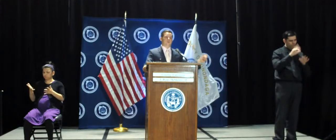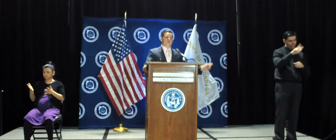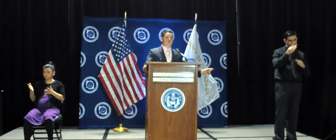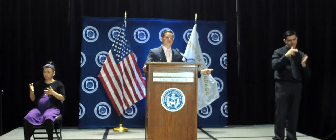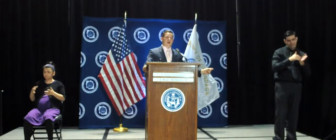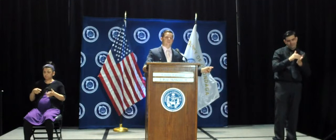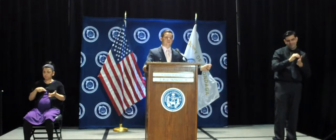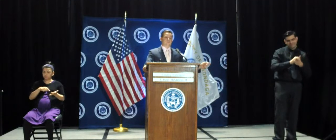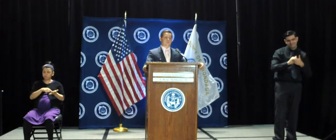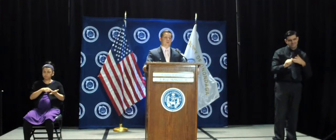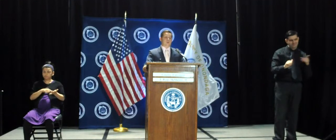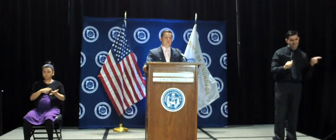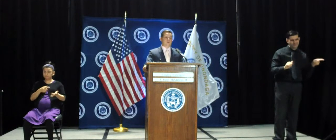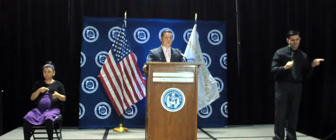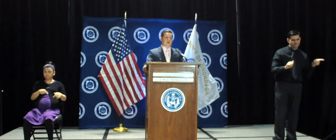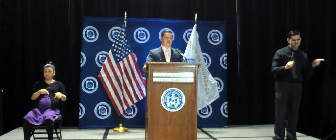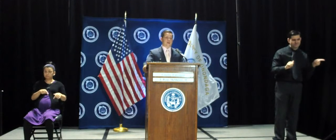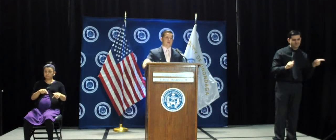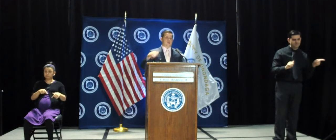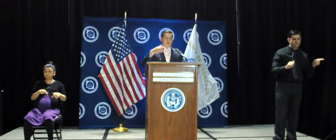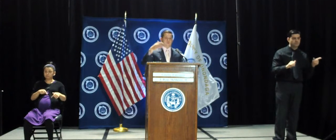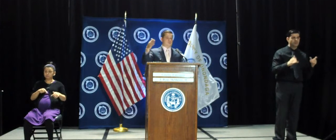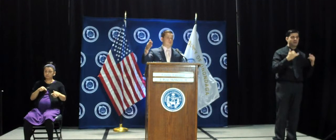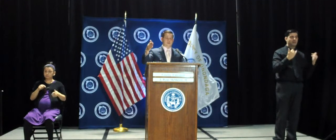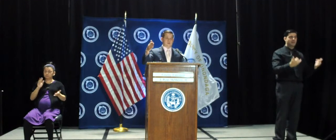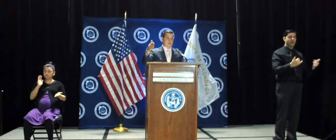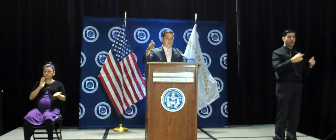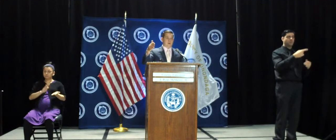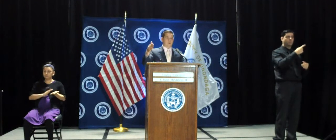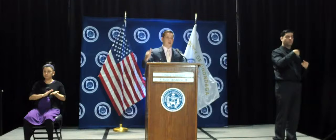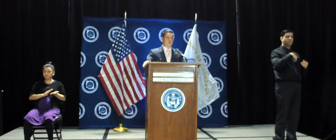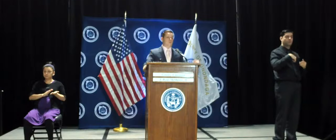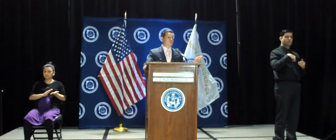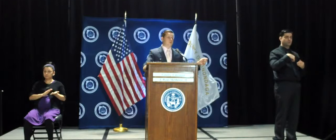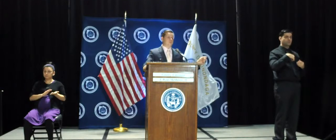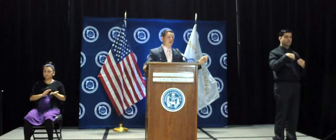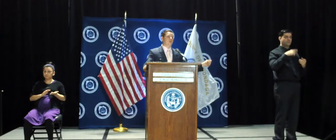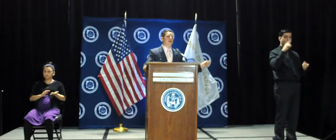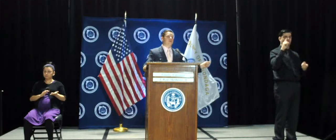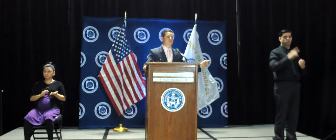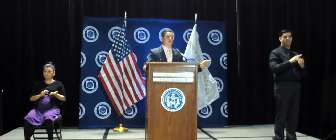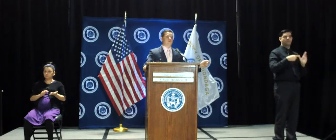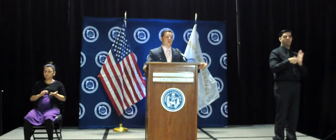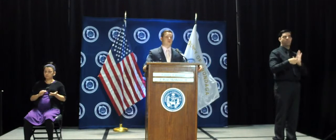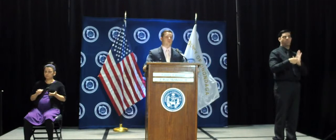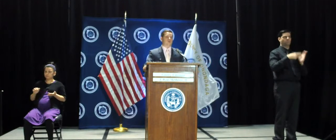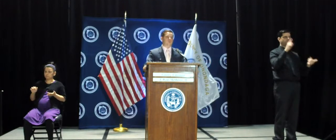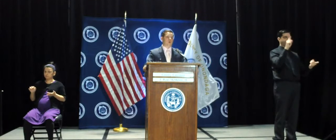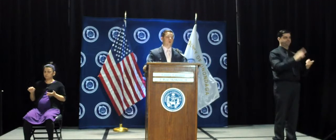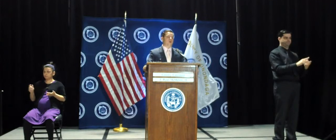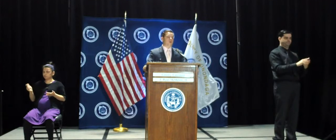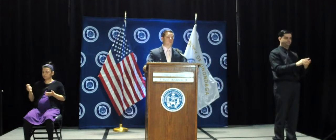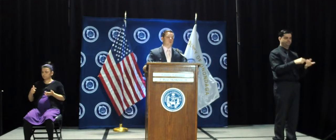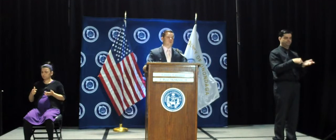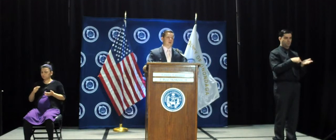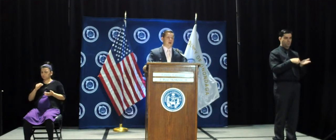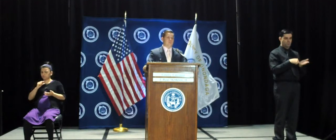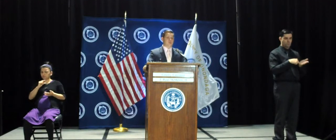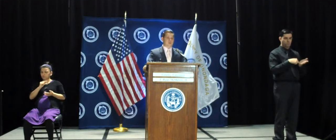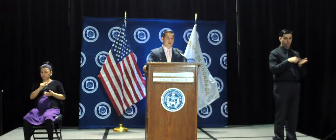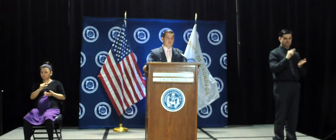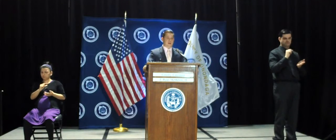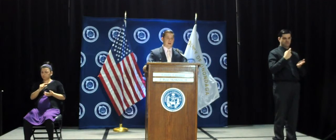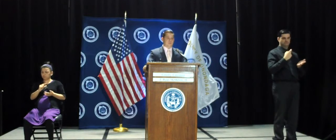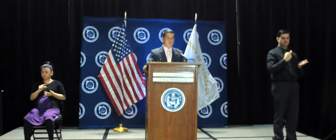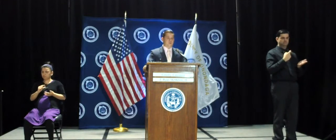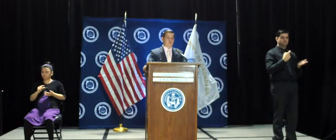now gets dropped. So Onondaga County's out the same amount of money, but Moonbeam now only has to pay us back so much more. So what's our